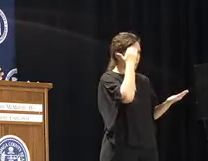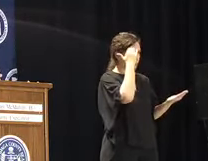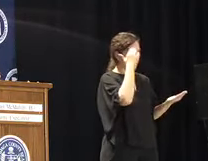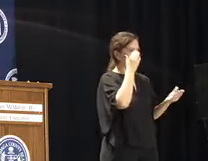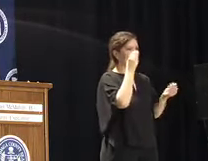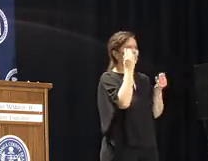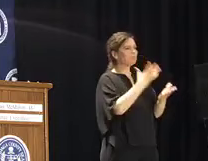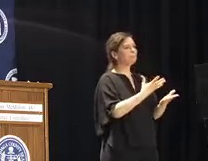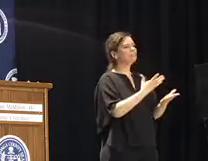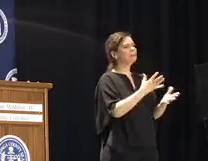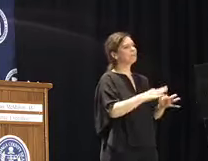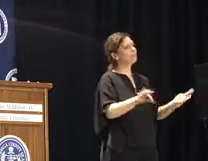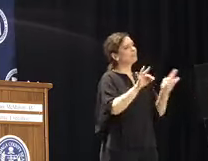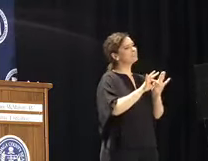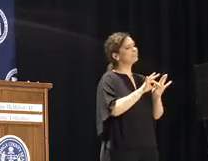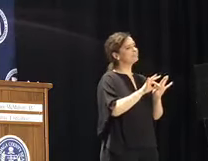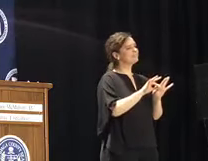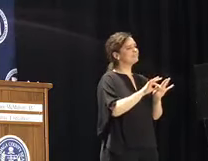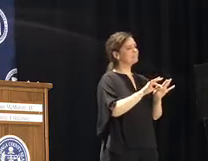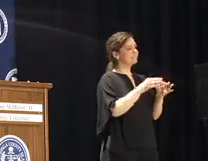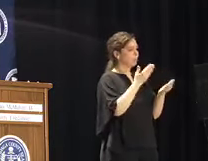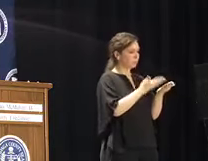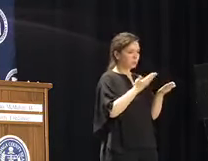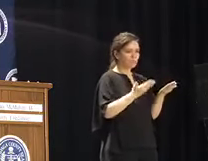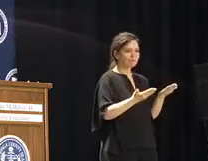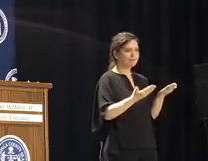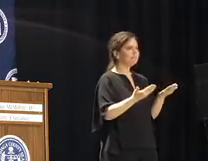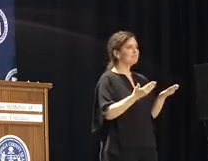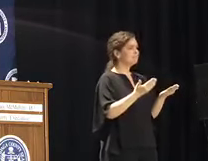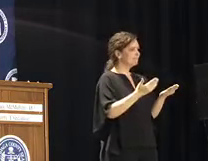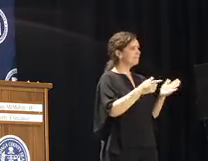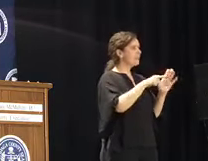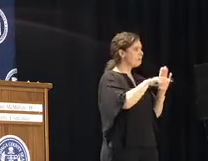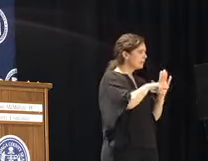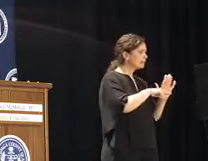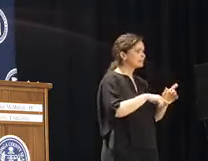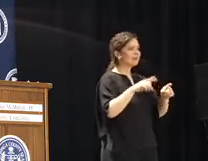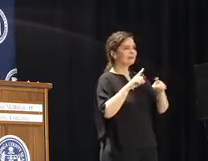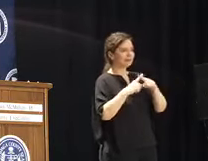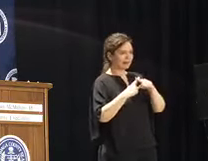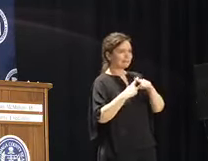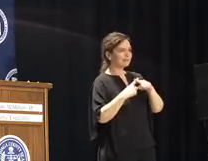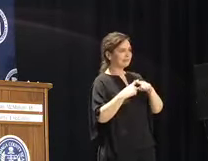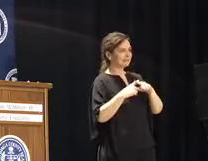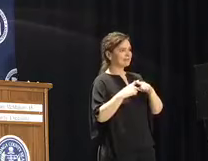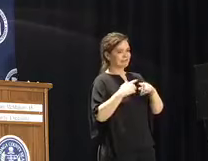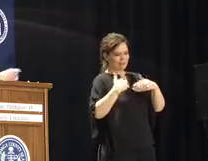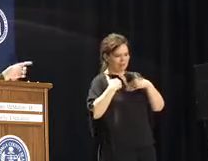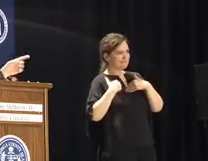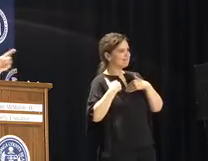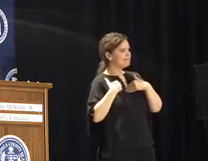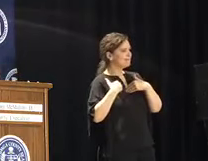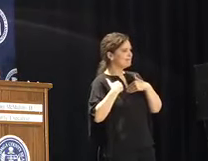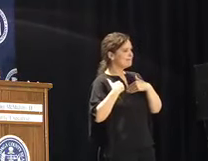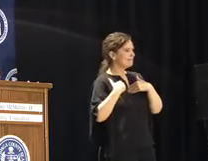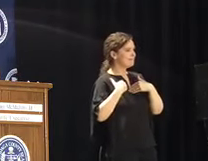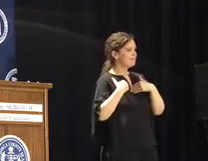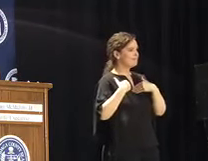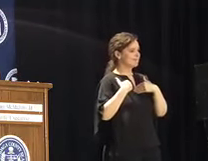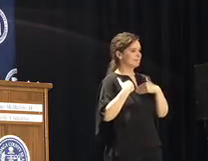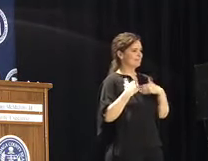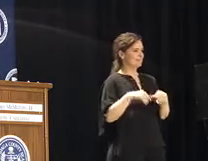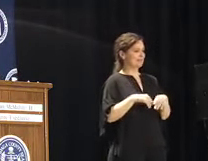data where we can kind of make some informed decisions on planning for the next steps. So the good news is I think the log jam's over for